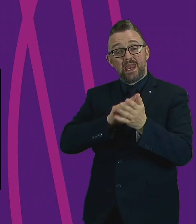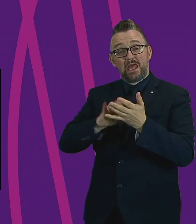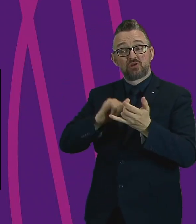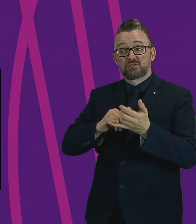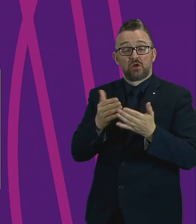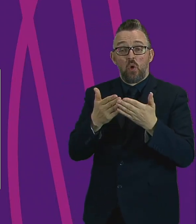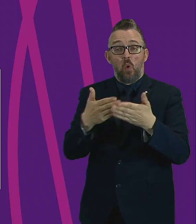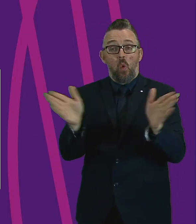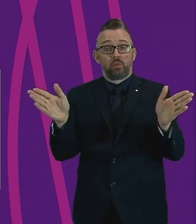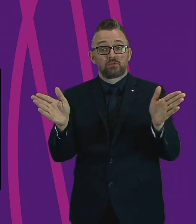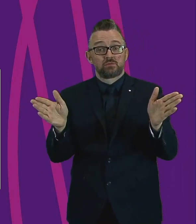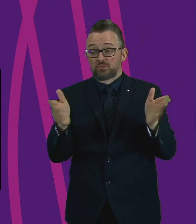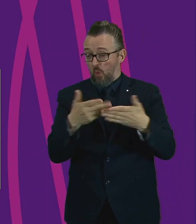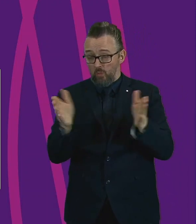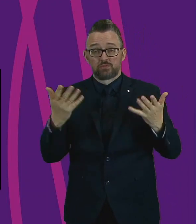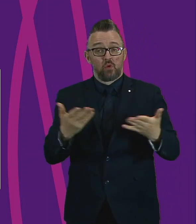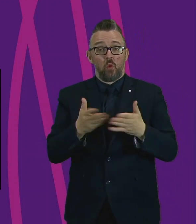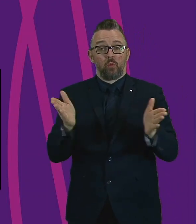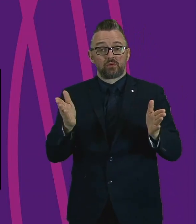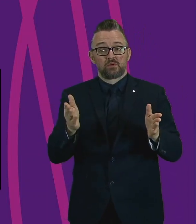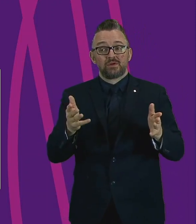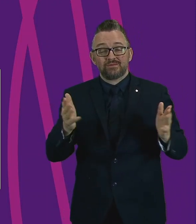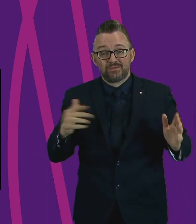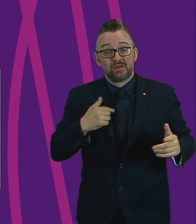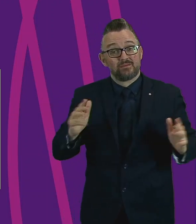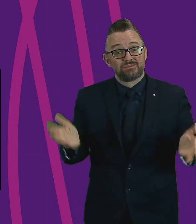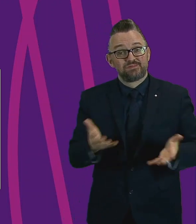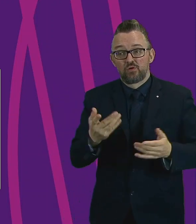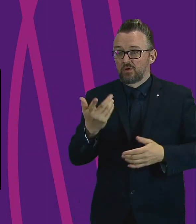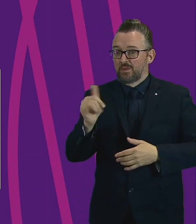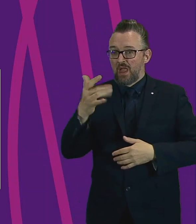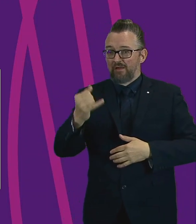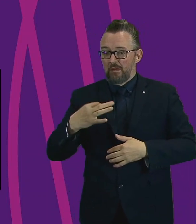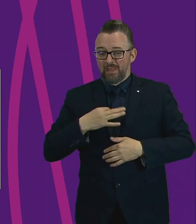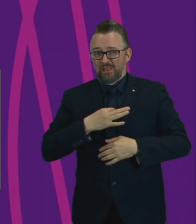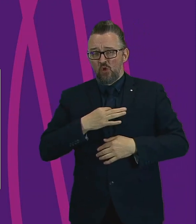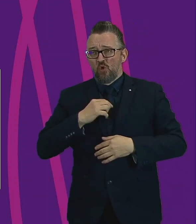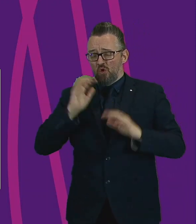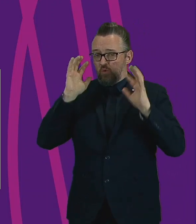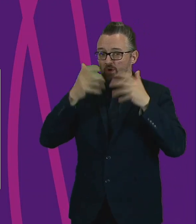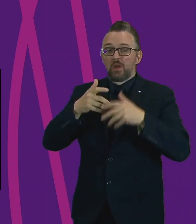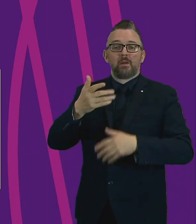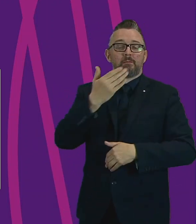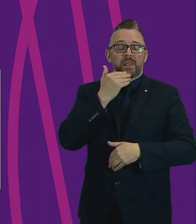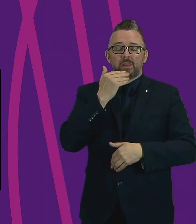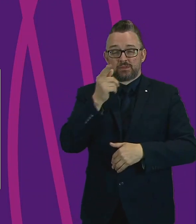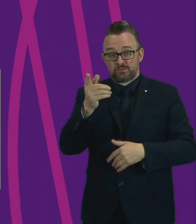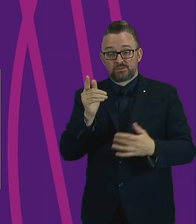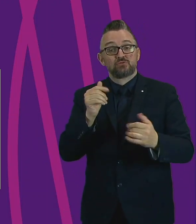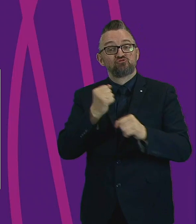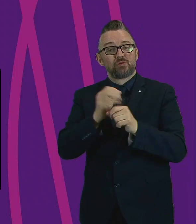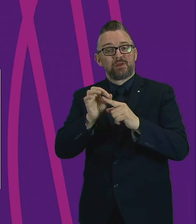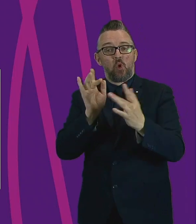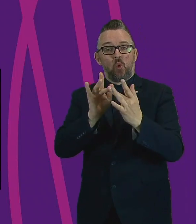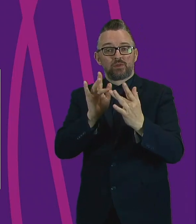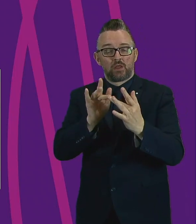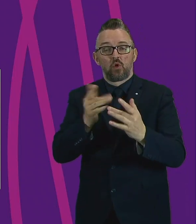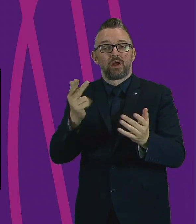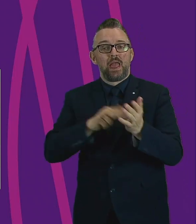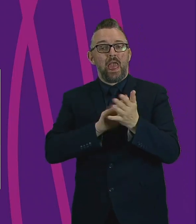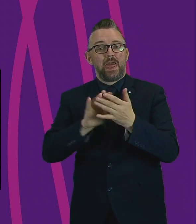all who need it. And I encourage anyone with medical concerns to contact their GP, NHS 24,